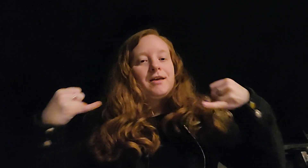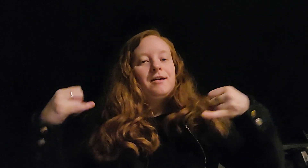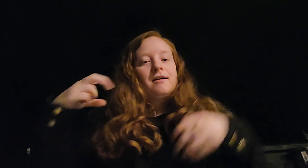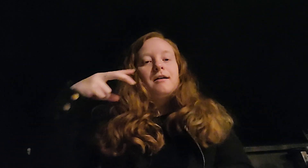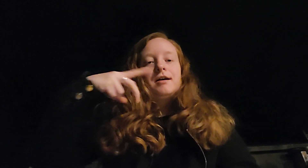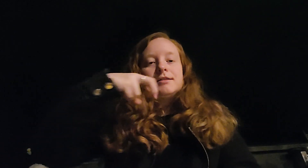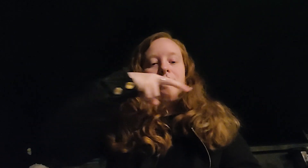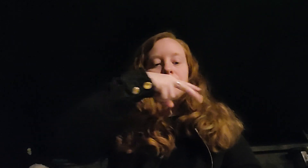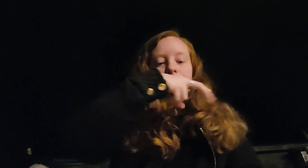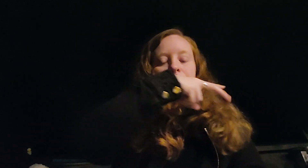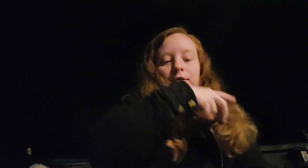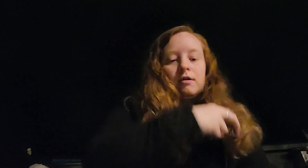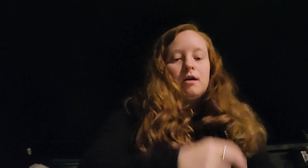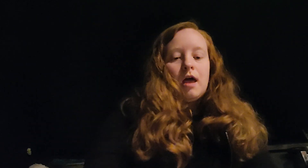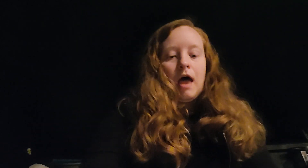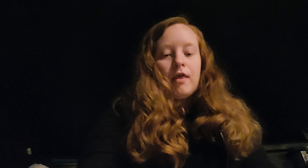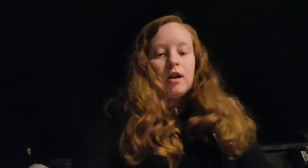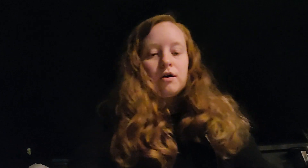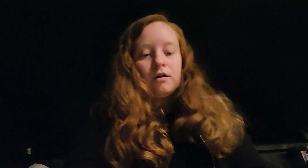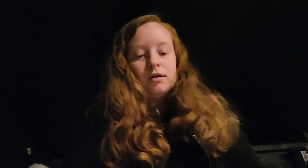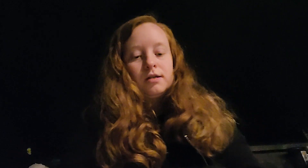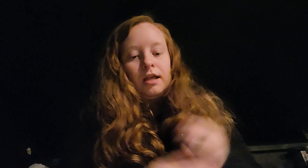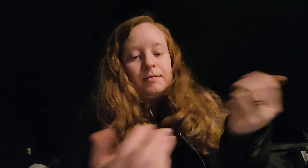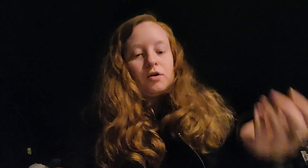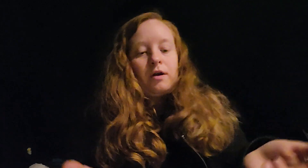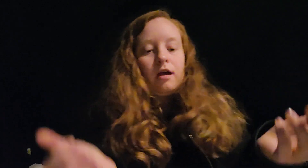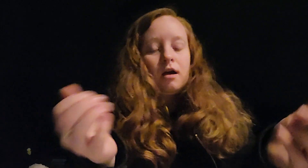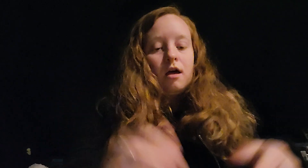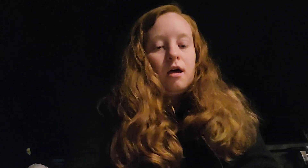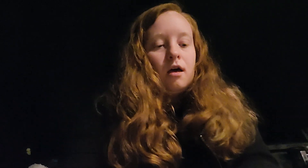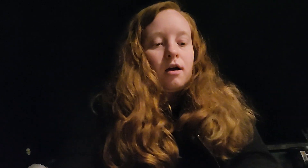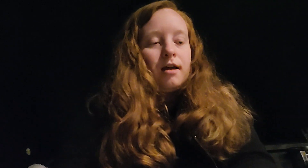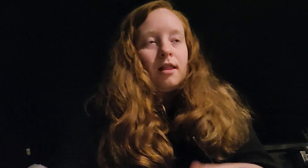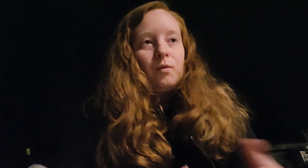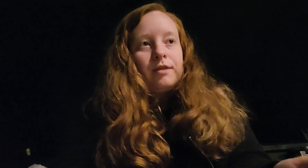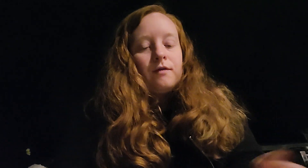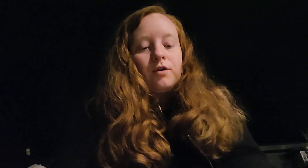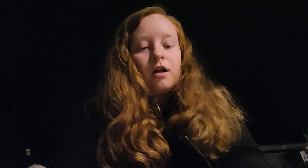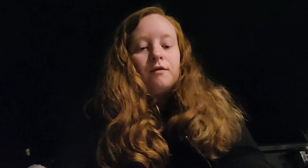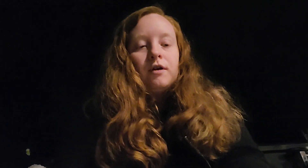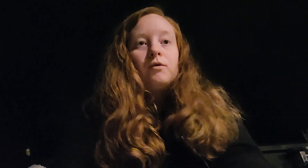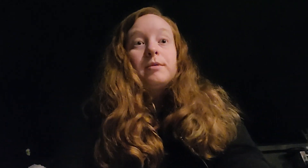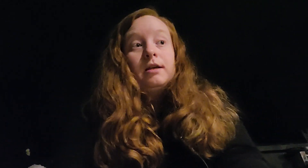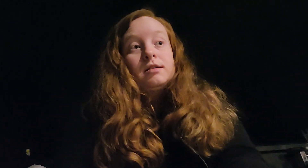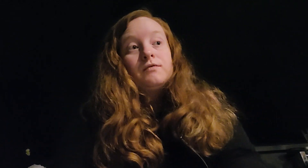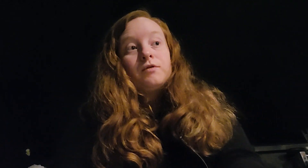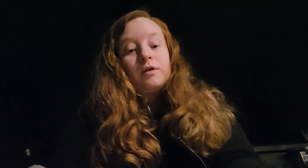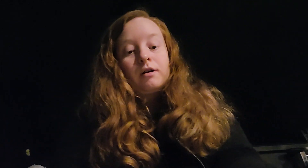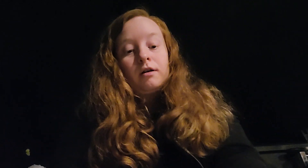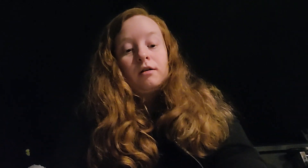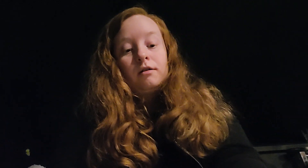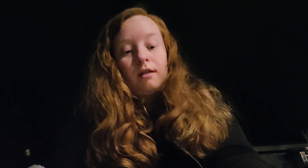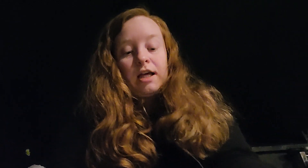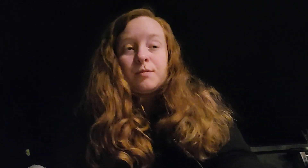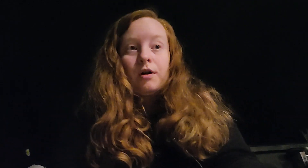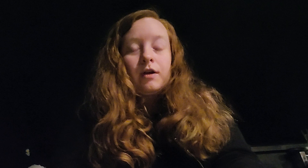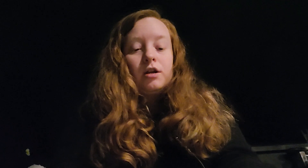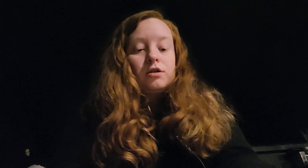Walking a tightrope. And then it keeps going, kind of like with never enough, it repeats for the last part of it. So